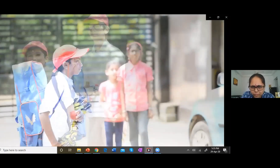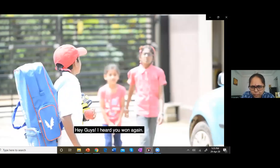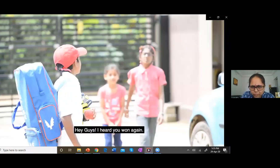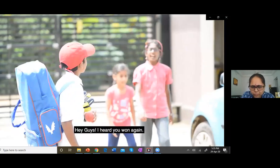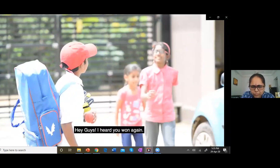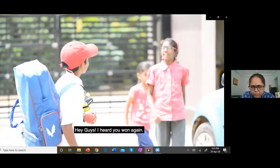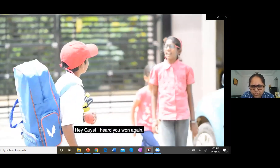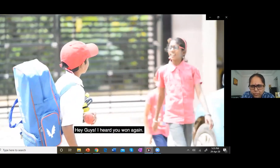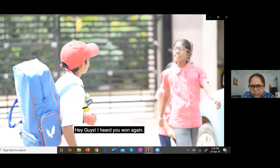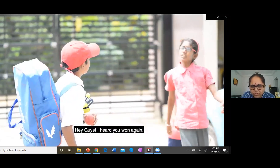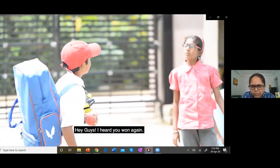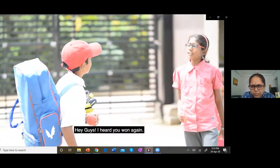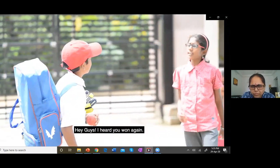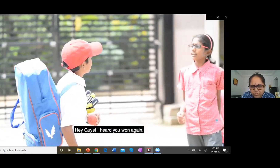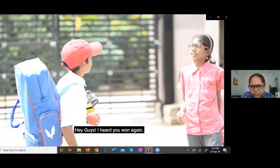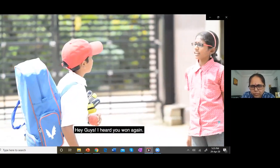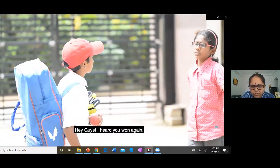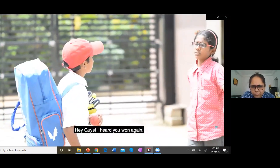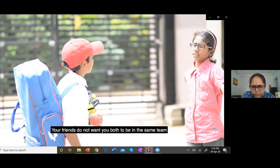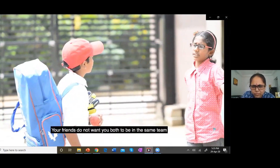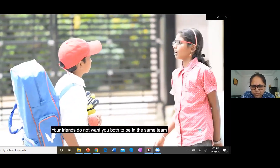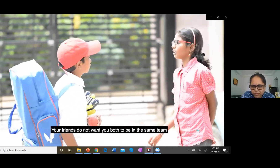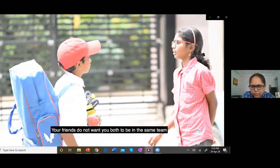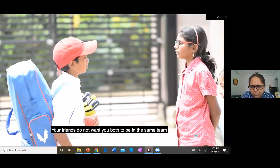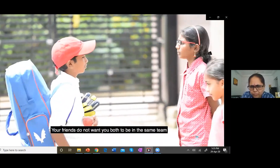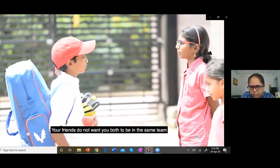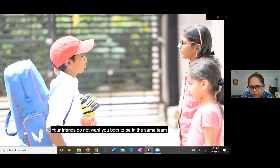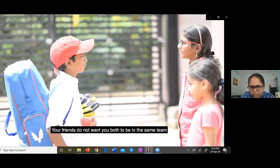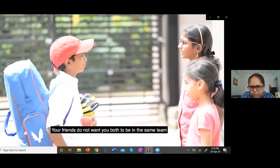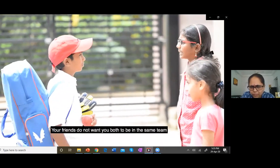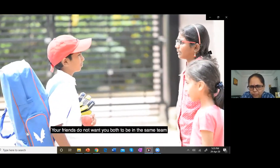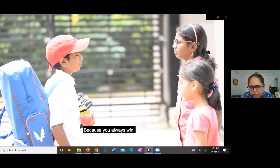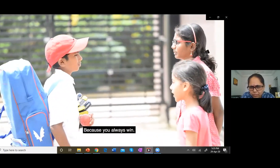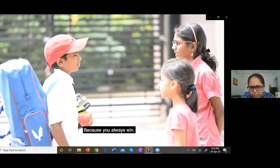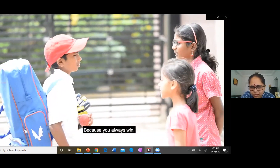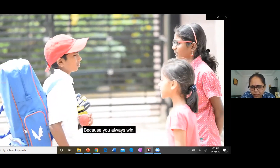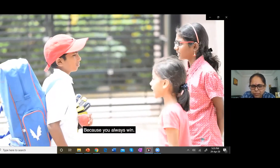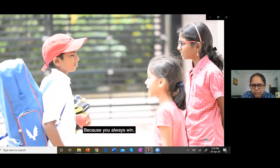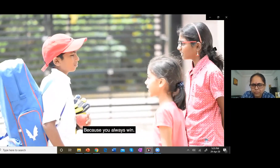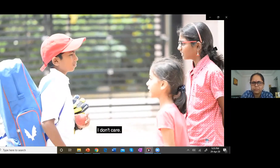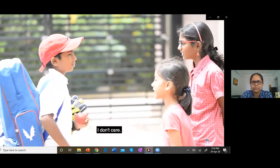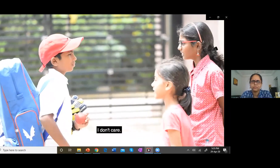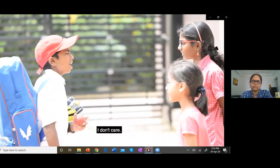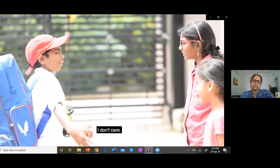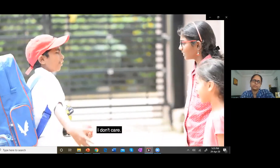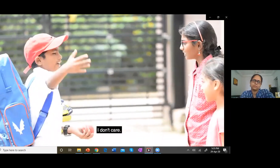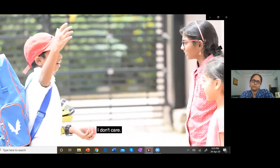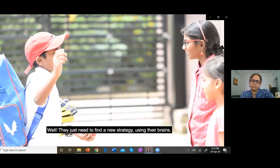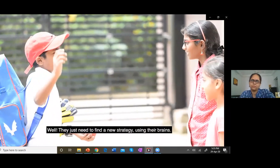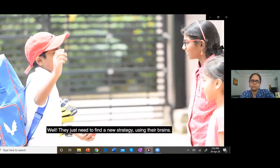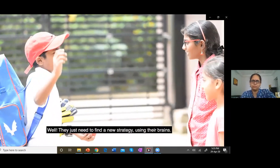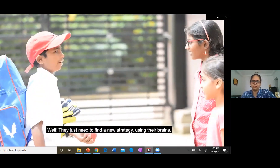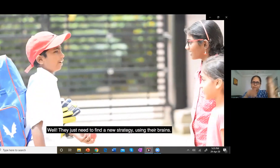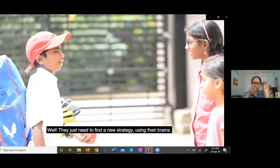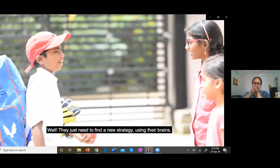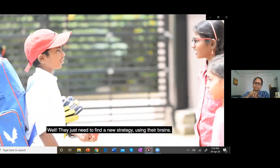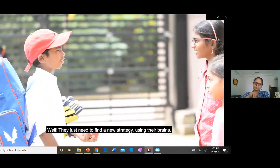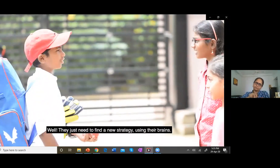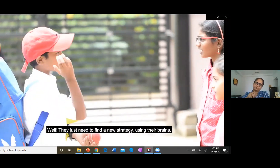I heard you won again. Your friends do not want you to be in the same team because you always win. I don't care. Well, they just need to find a new strategy using